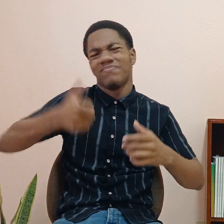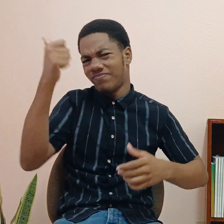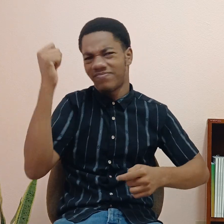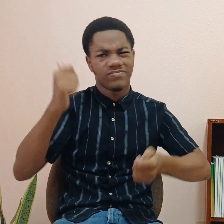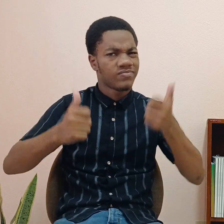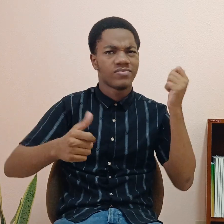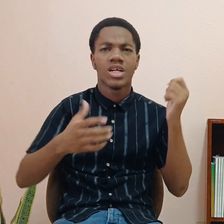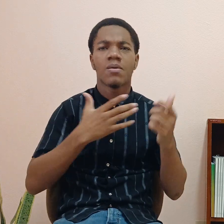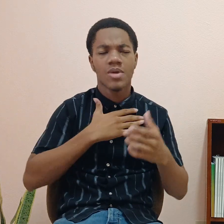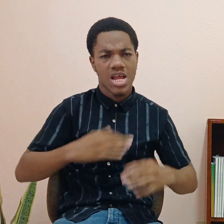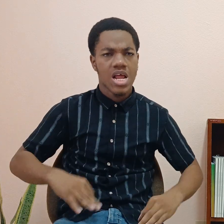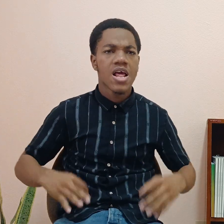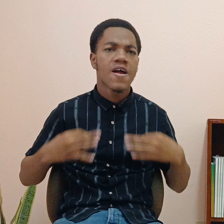well.